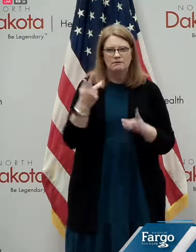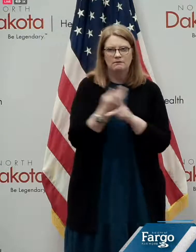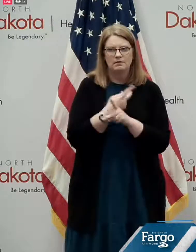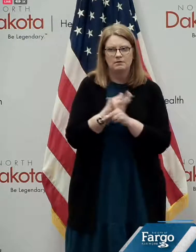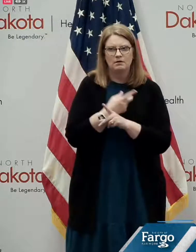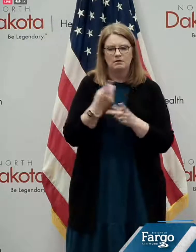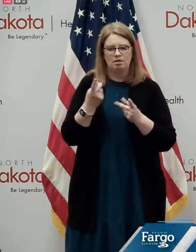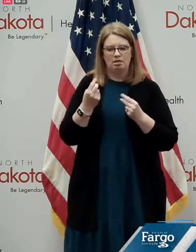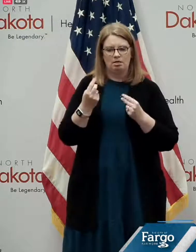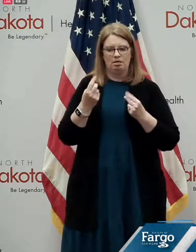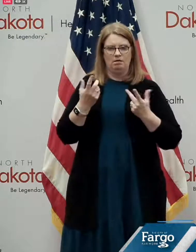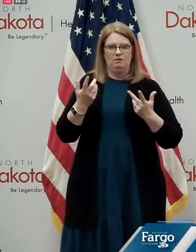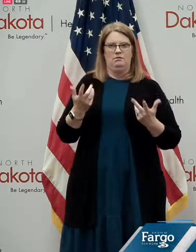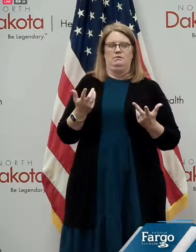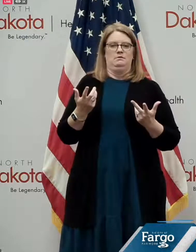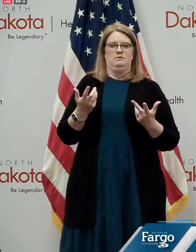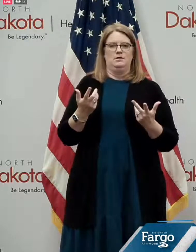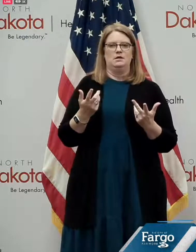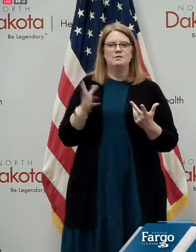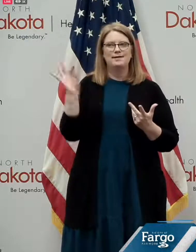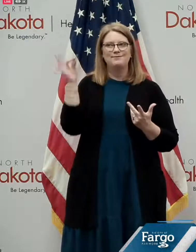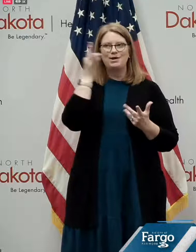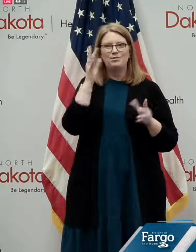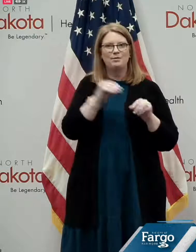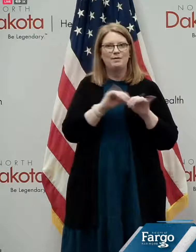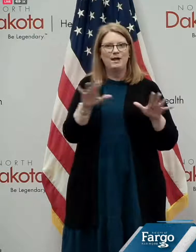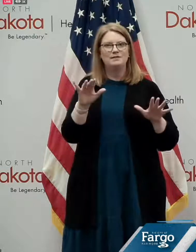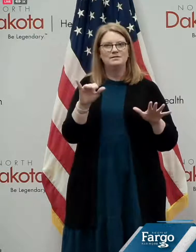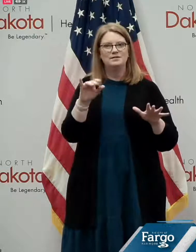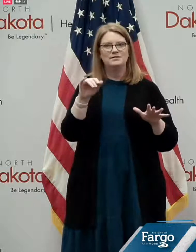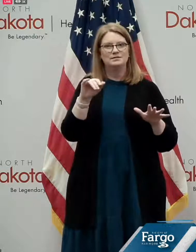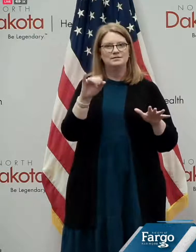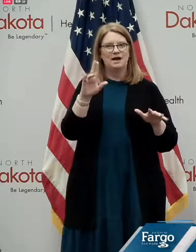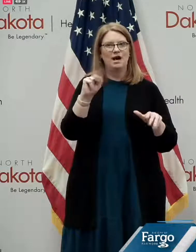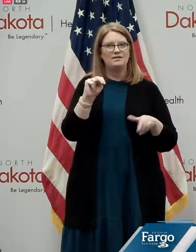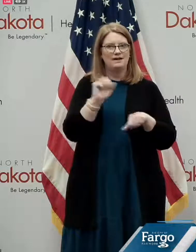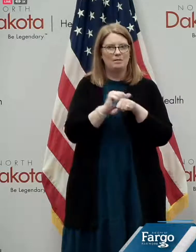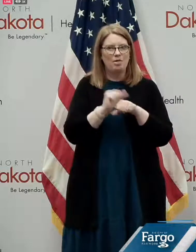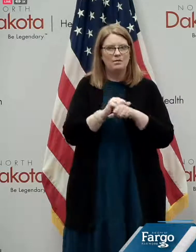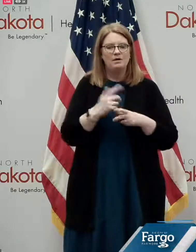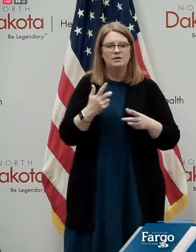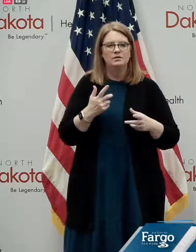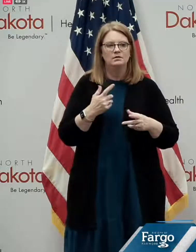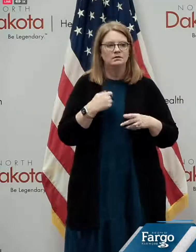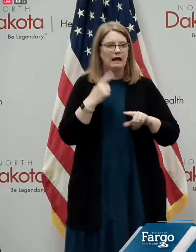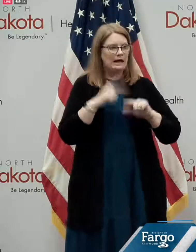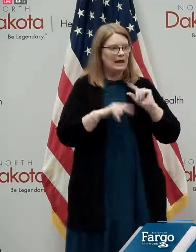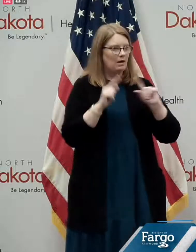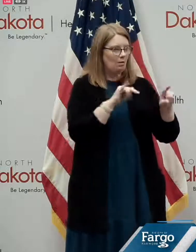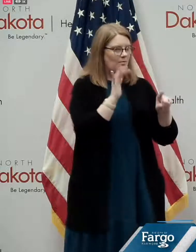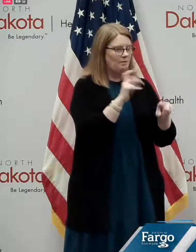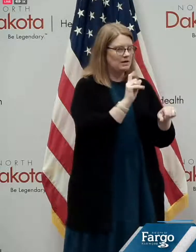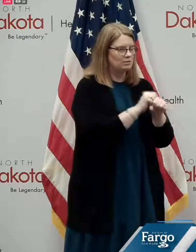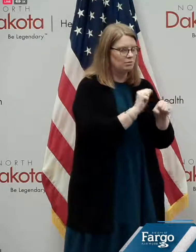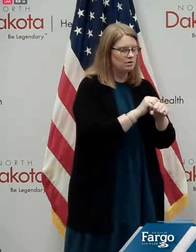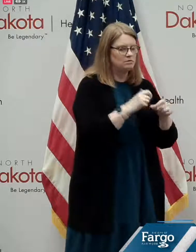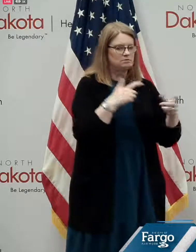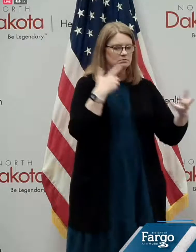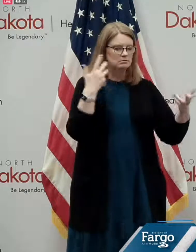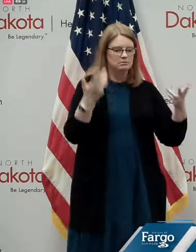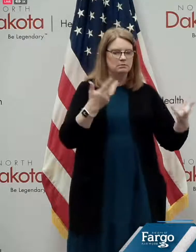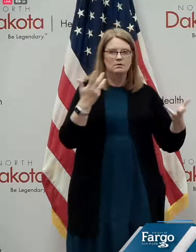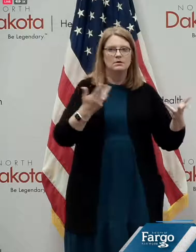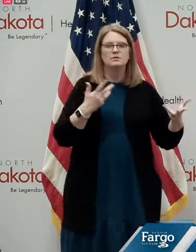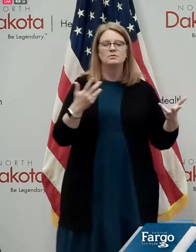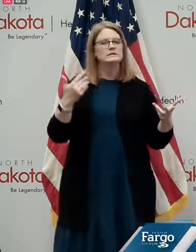the extending the federal pandemic unemployment, and if you don't have an opportunity to go back to work at your employer, we